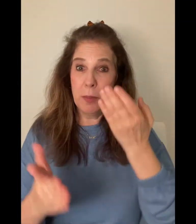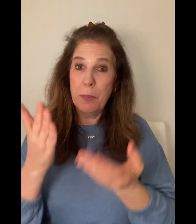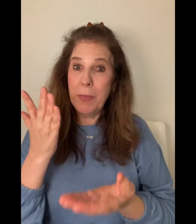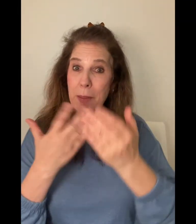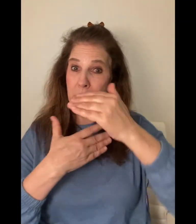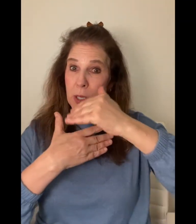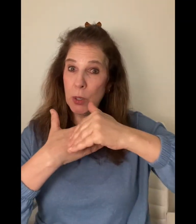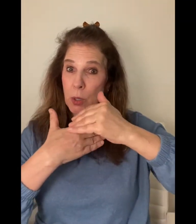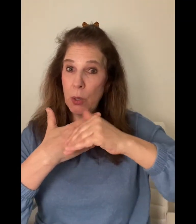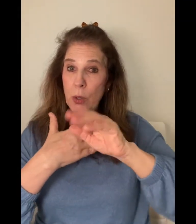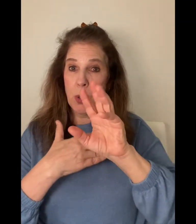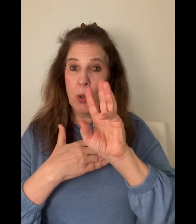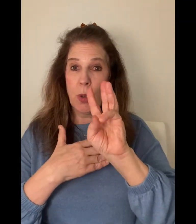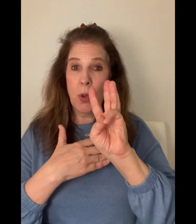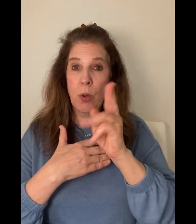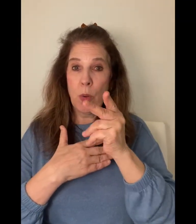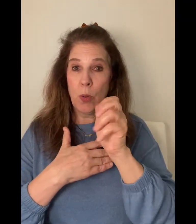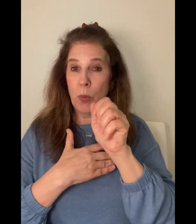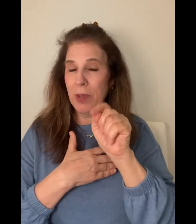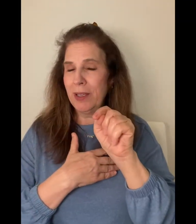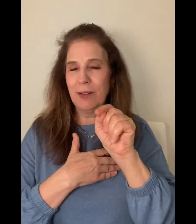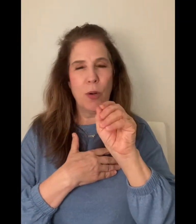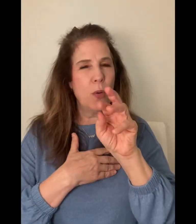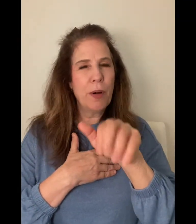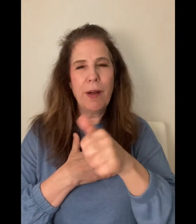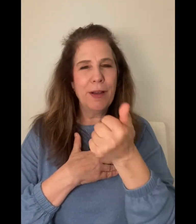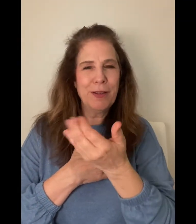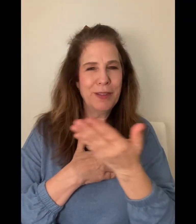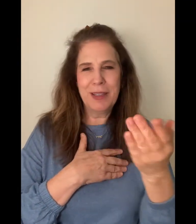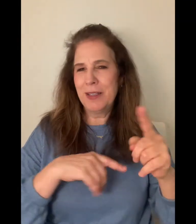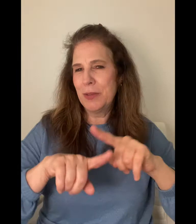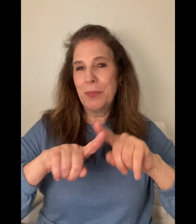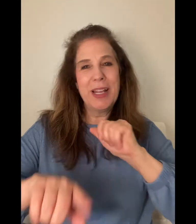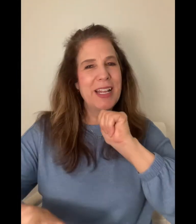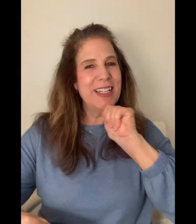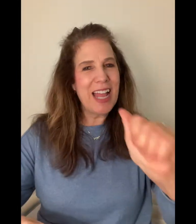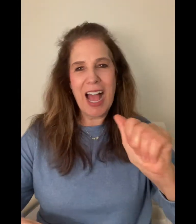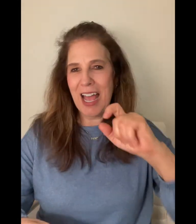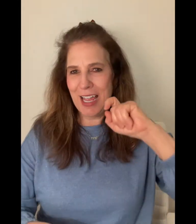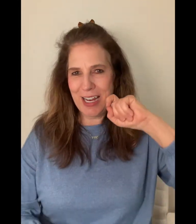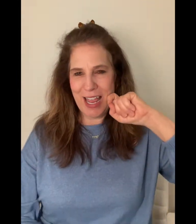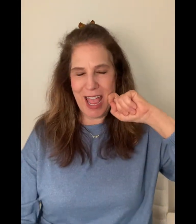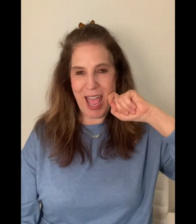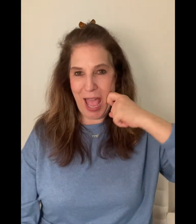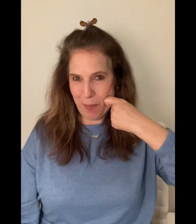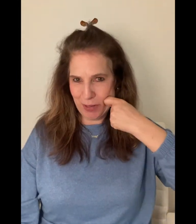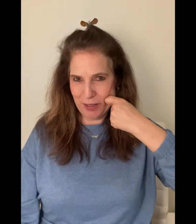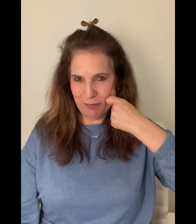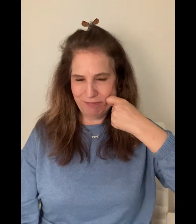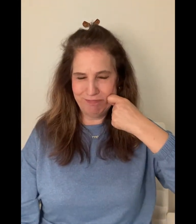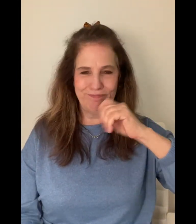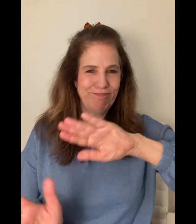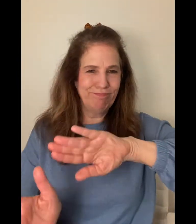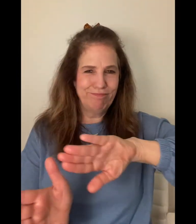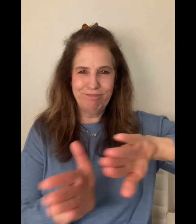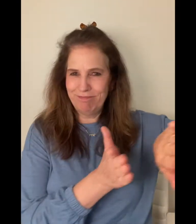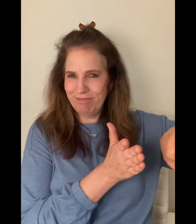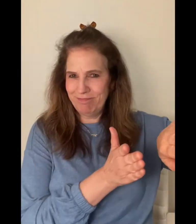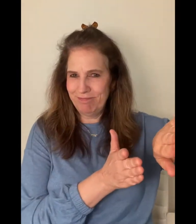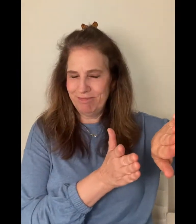table. So the thing is the whole thing starts with Adam and Eve being naked, and even